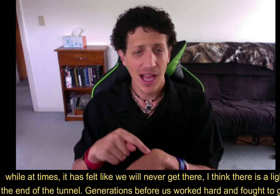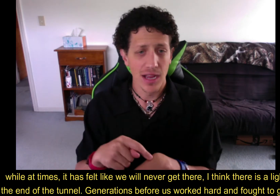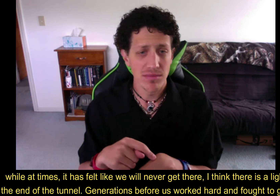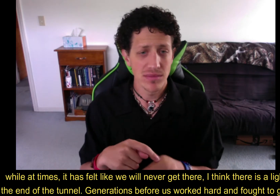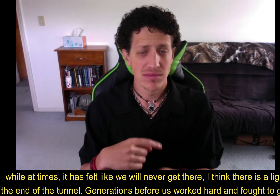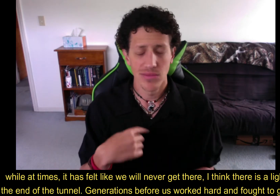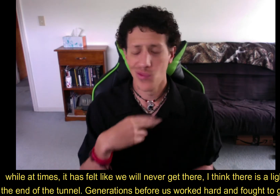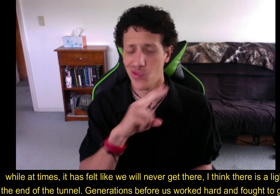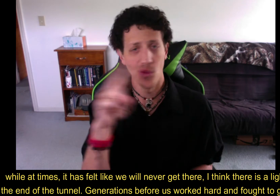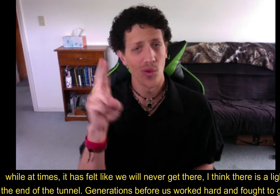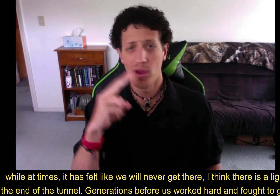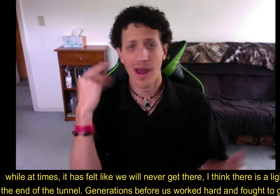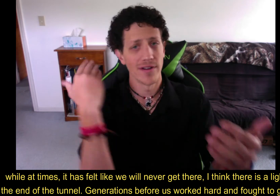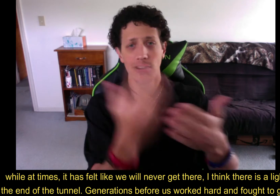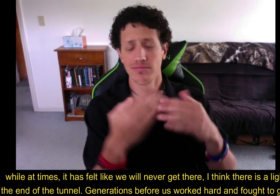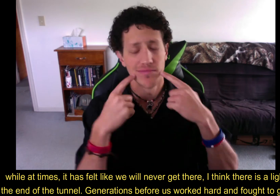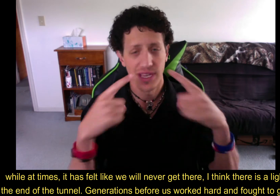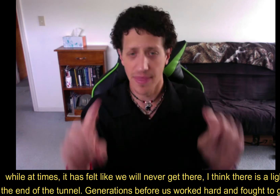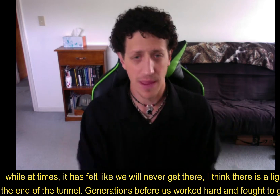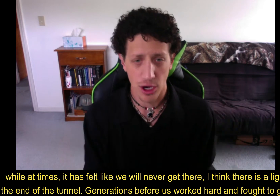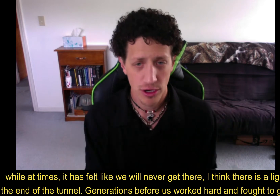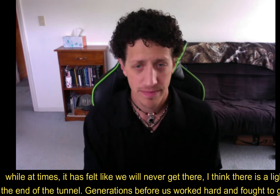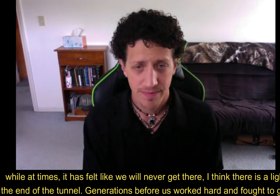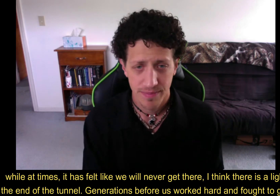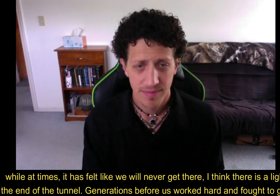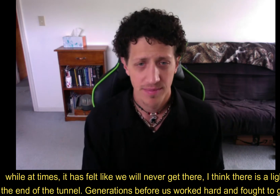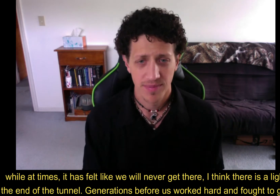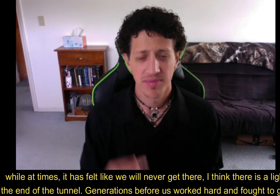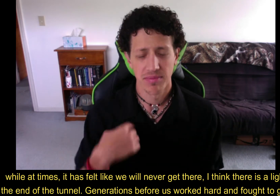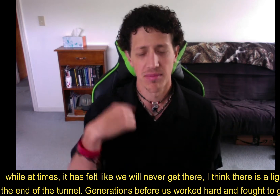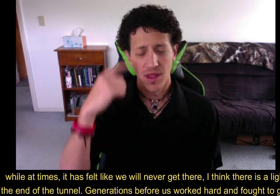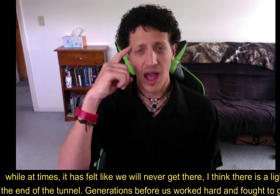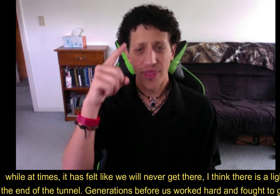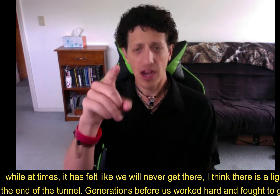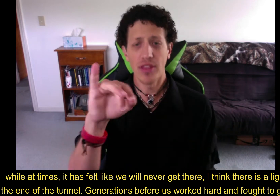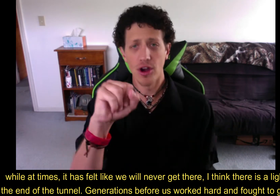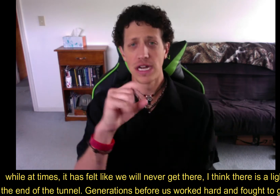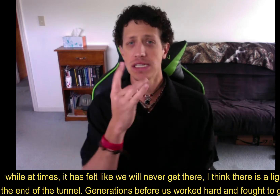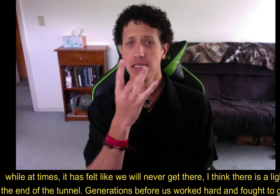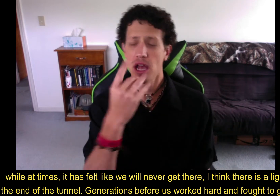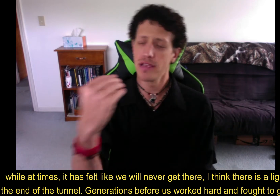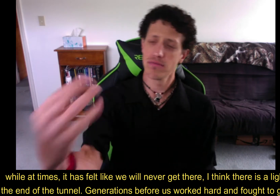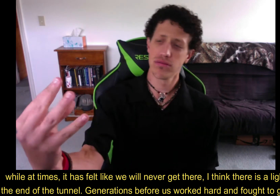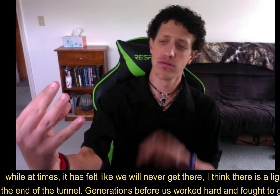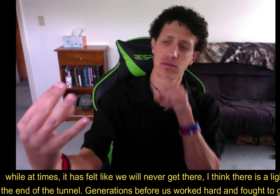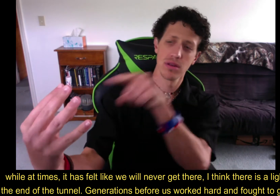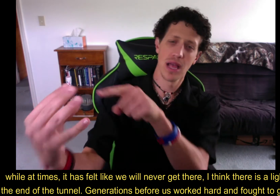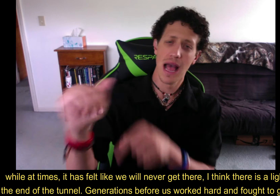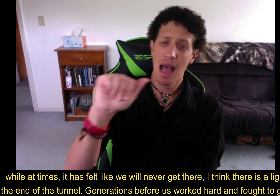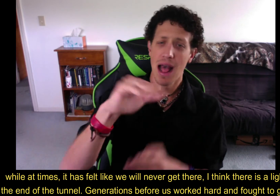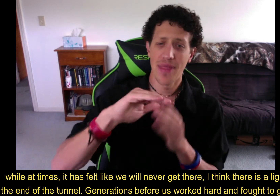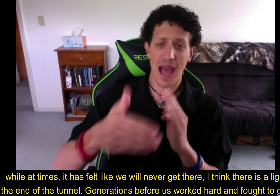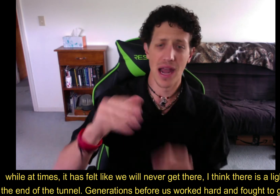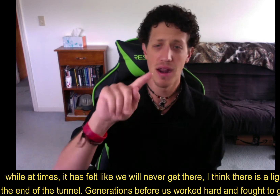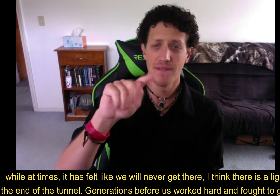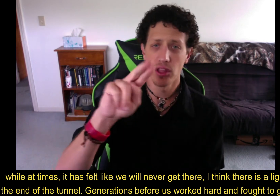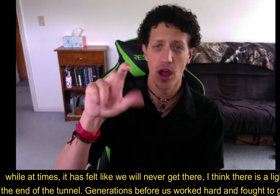time will never get there. I think there is light at the end of the tunnel.